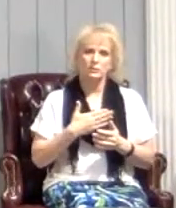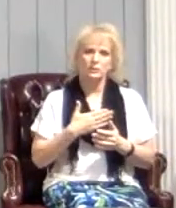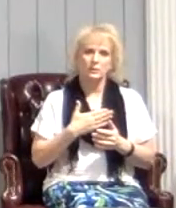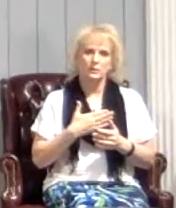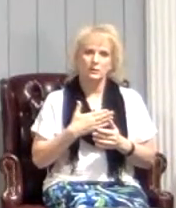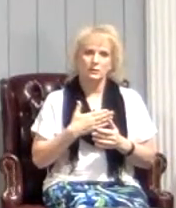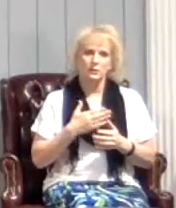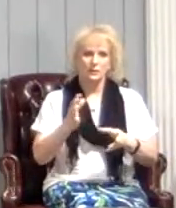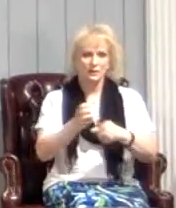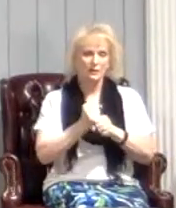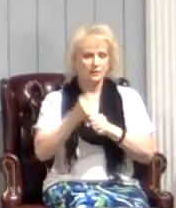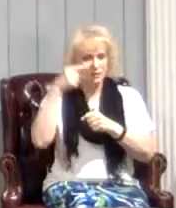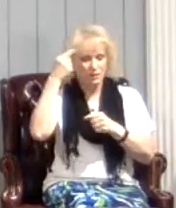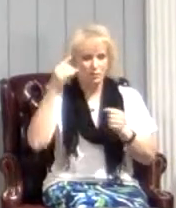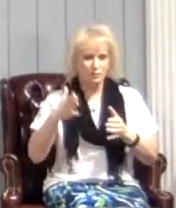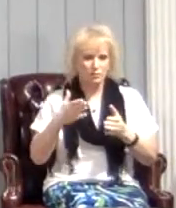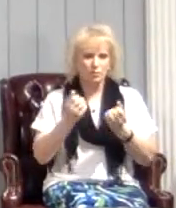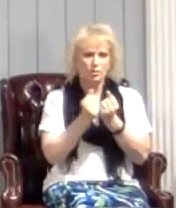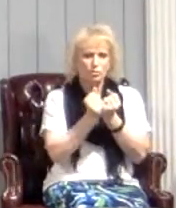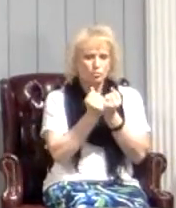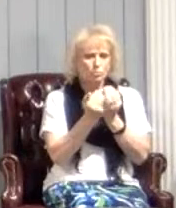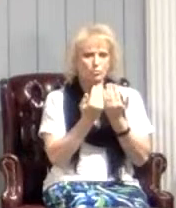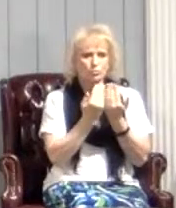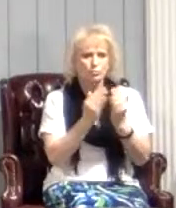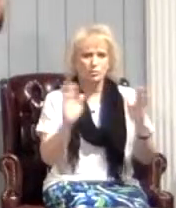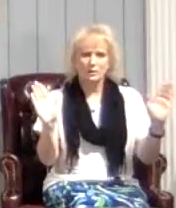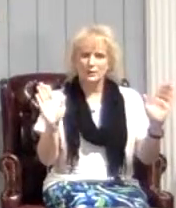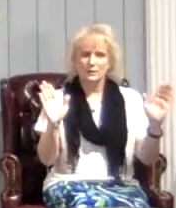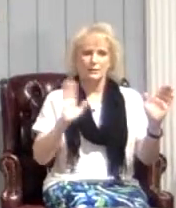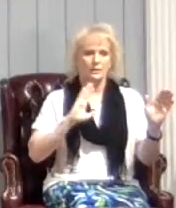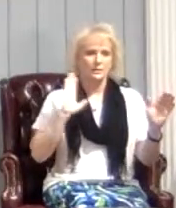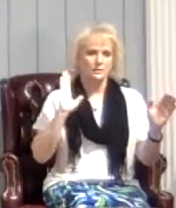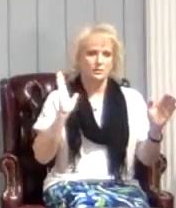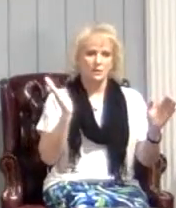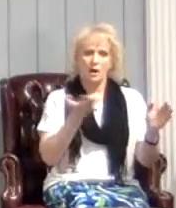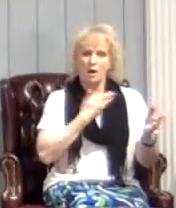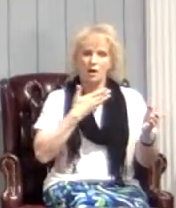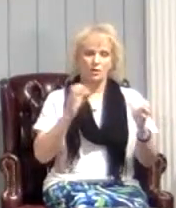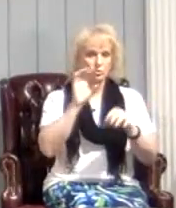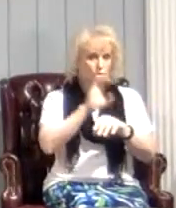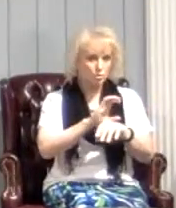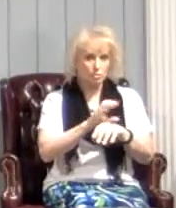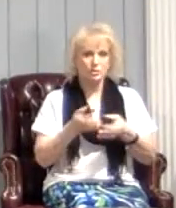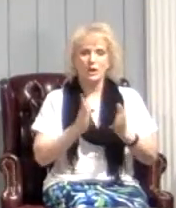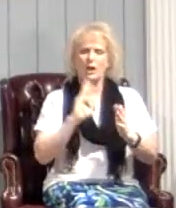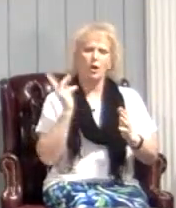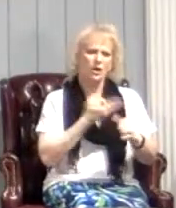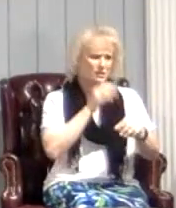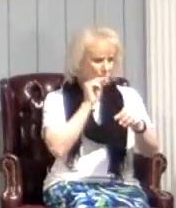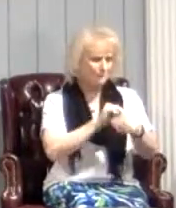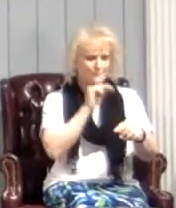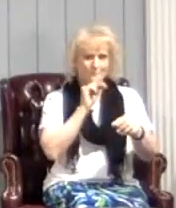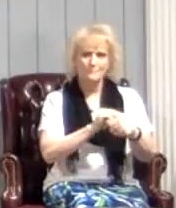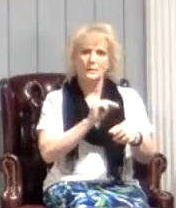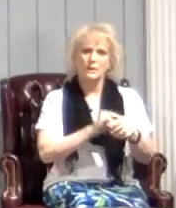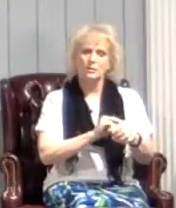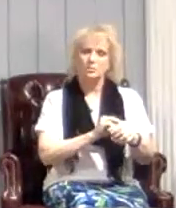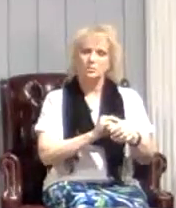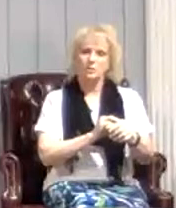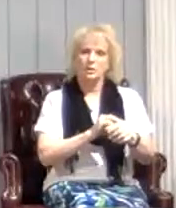get the governor to release the college and release our church and allow us to get back to ministry and get back to what we're